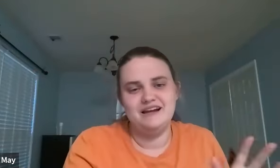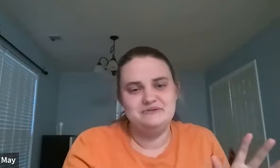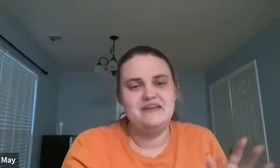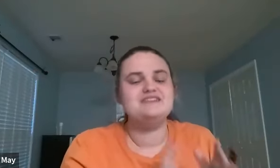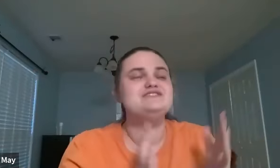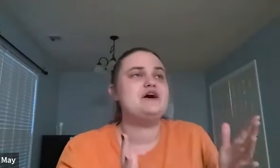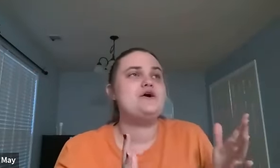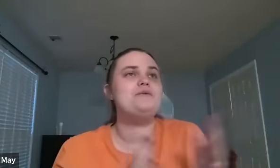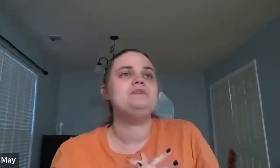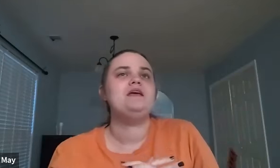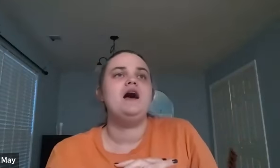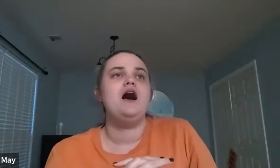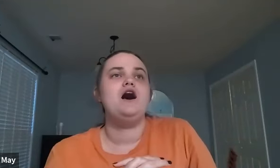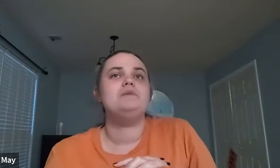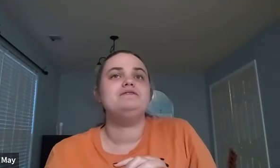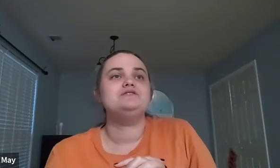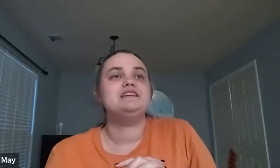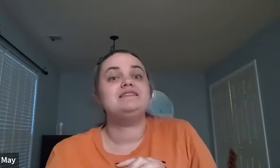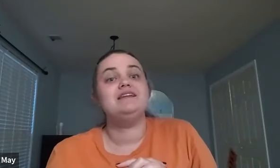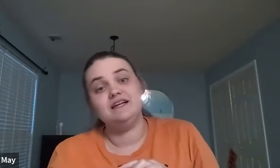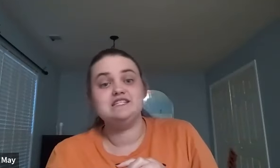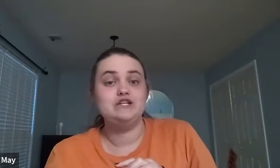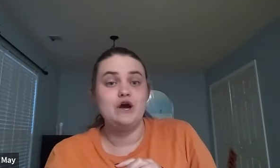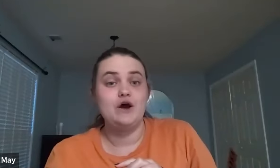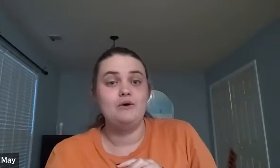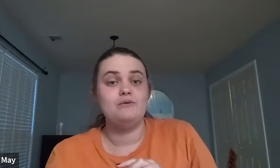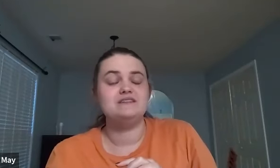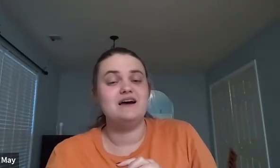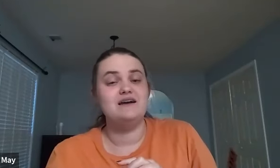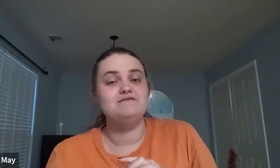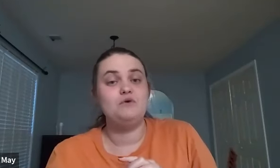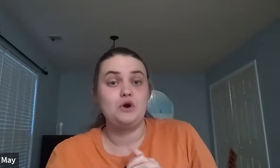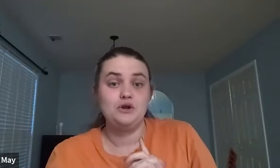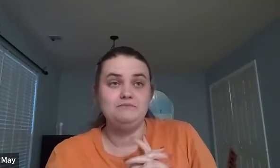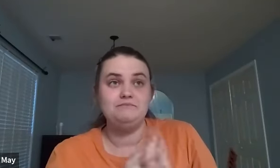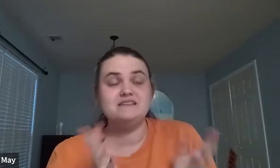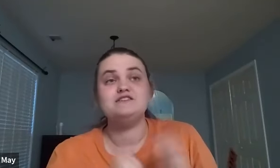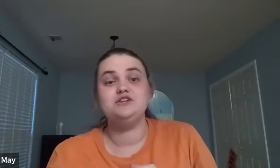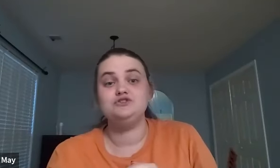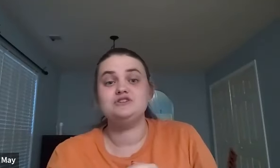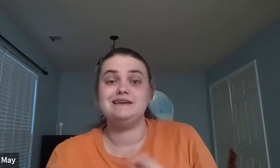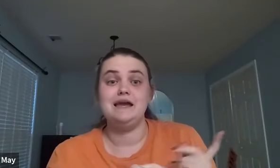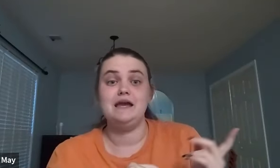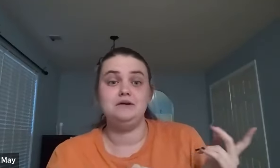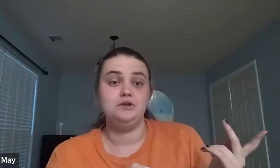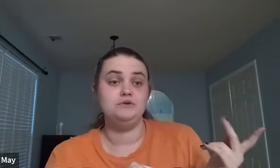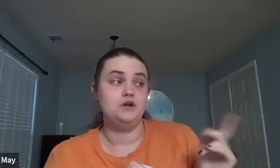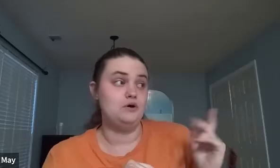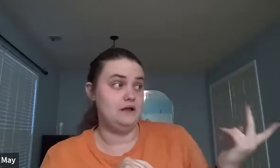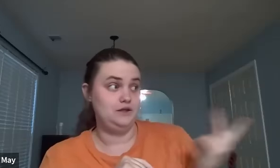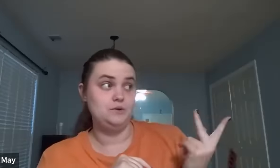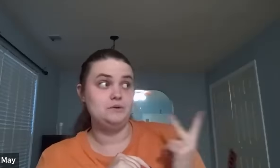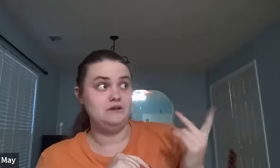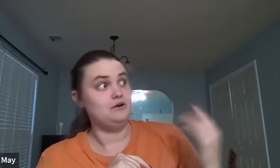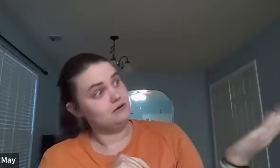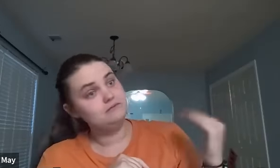doing that. So if you're saying like, let's go, the sign for basically you would go like you and me, or